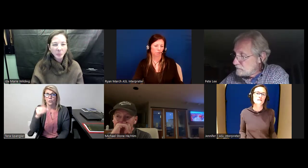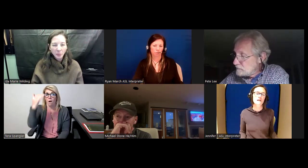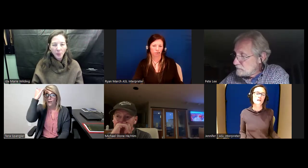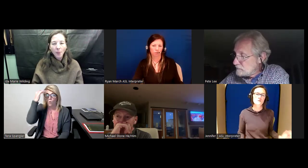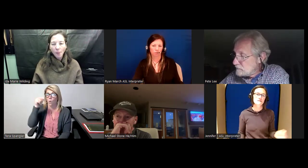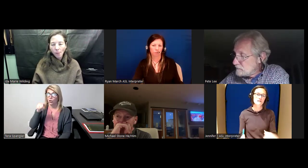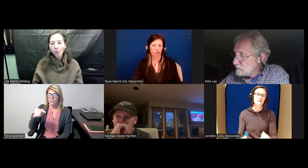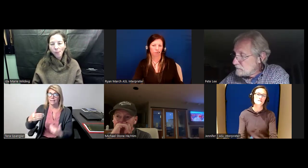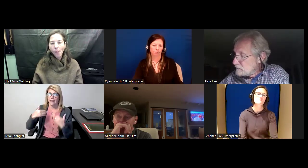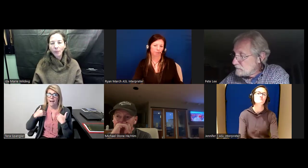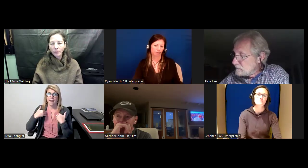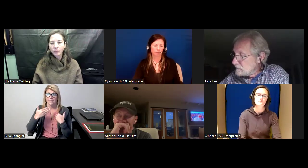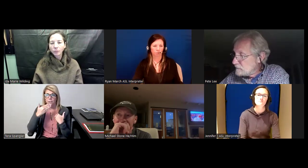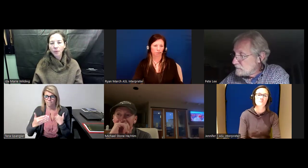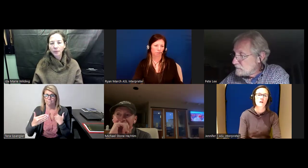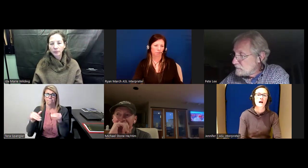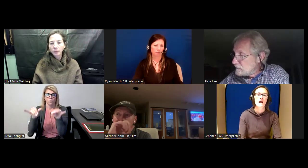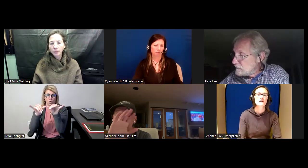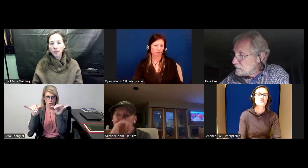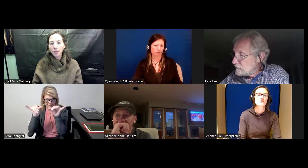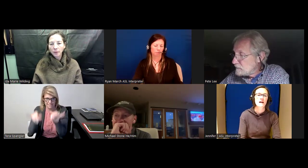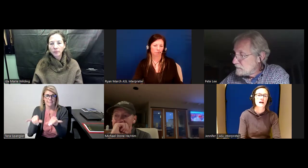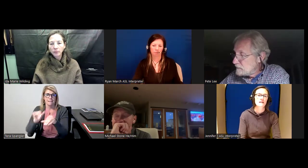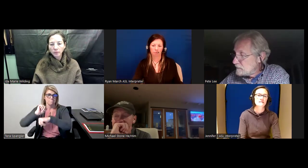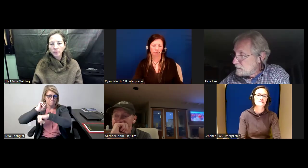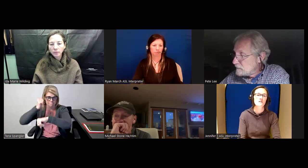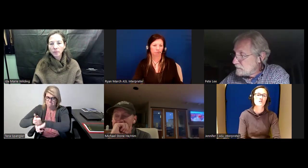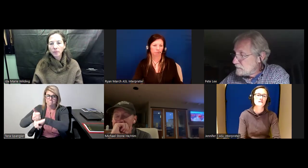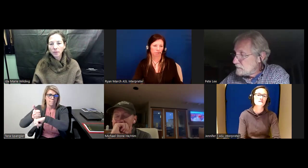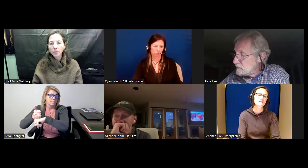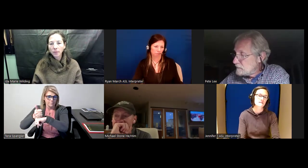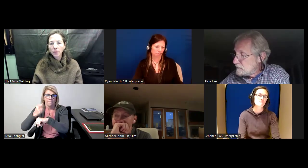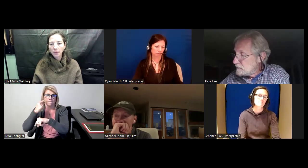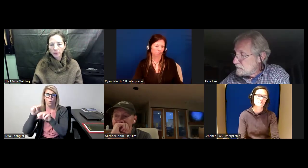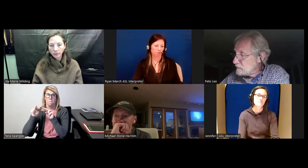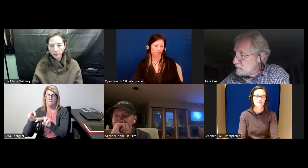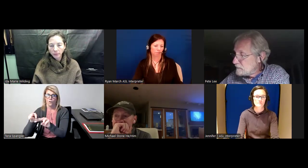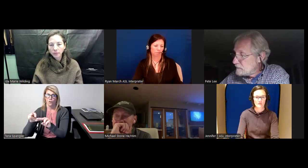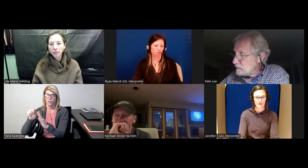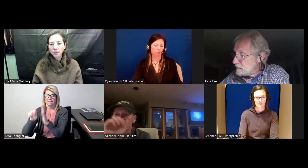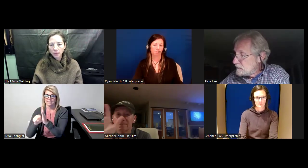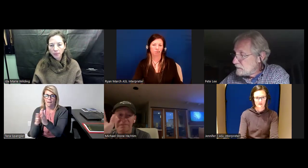they're maintaining those skills. I know she has a good system